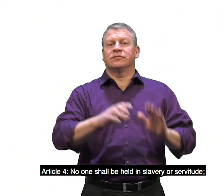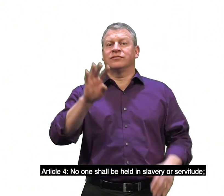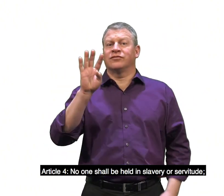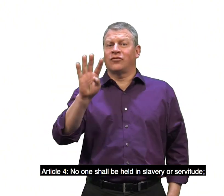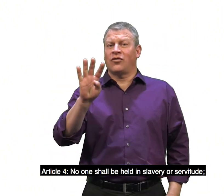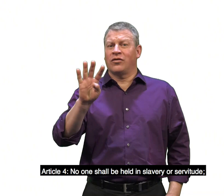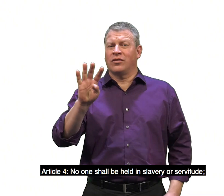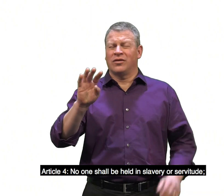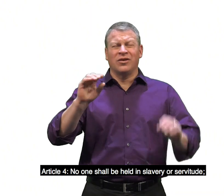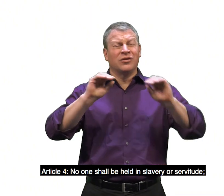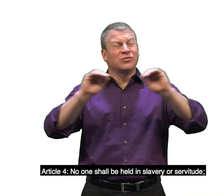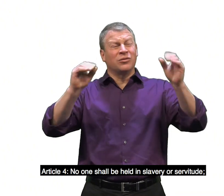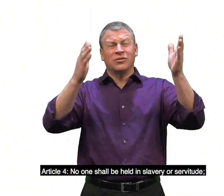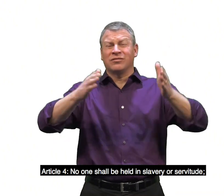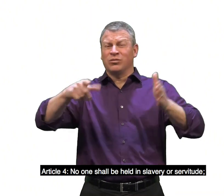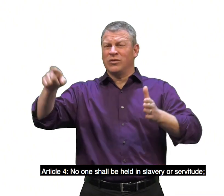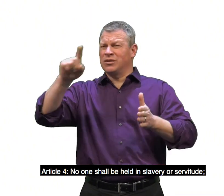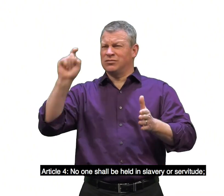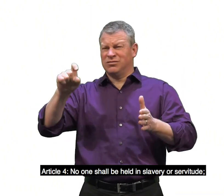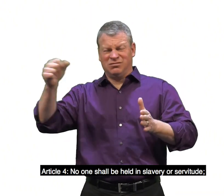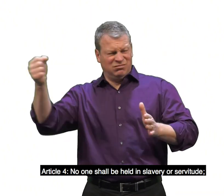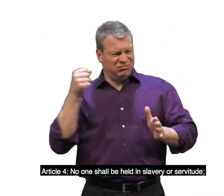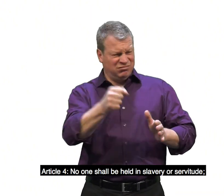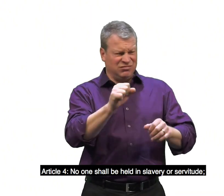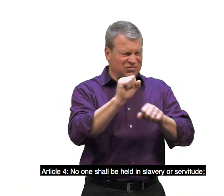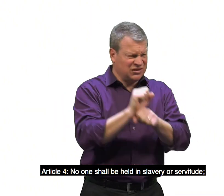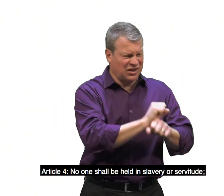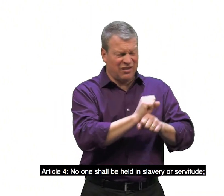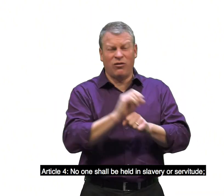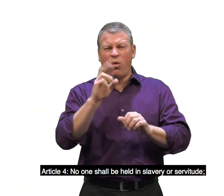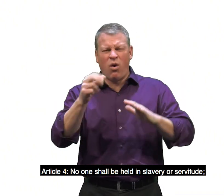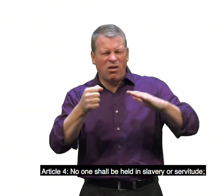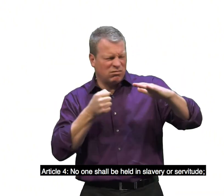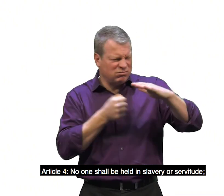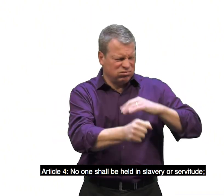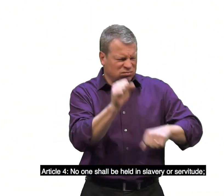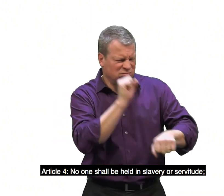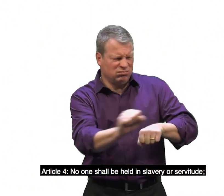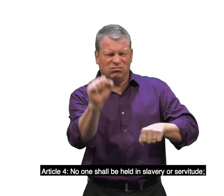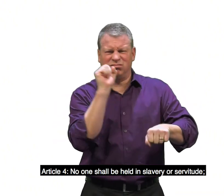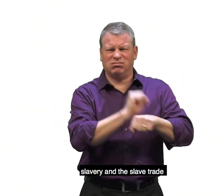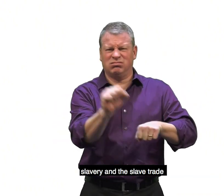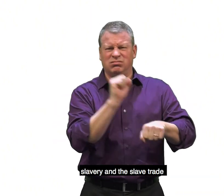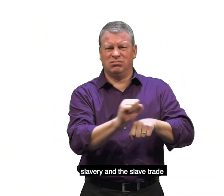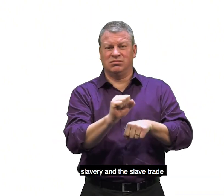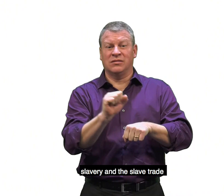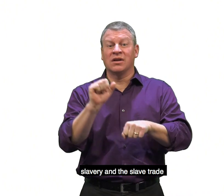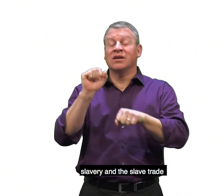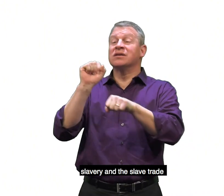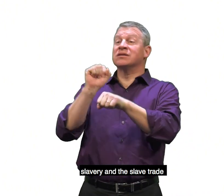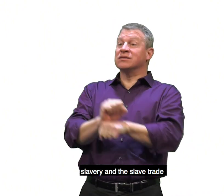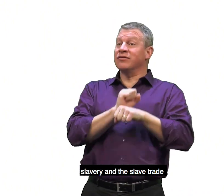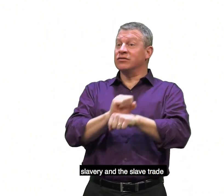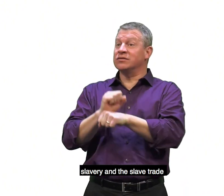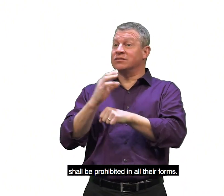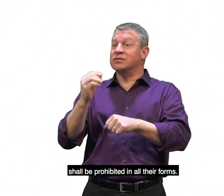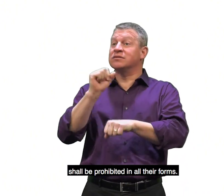Article 4. No one shall be held in slavery or servitude. Slavery and the slave trade shall